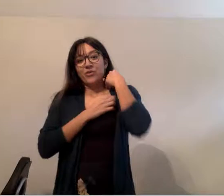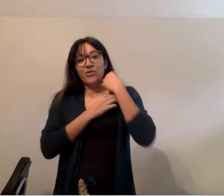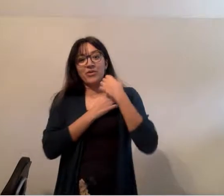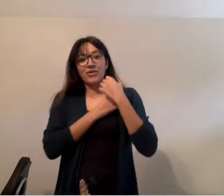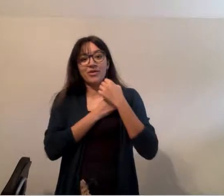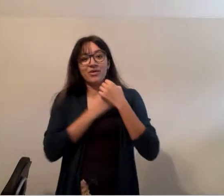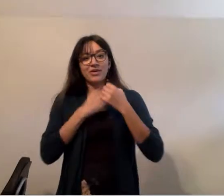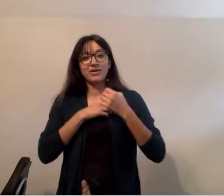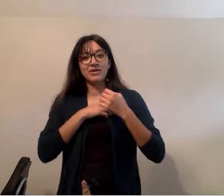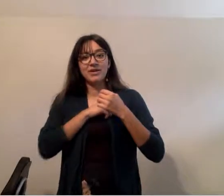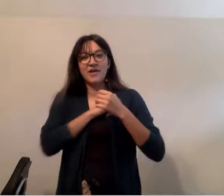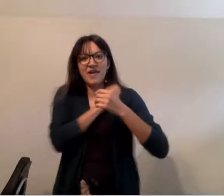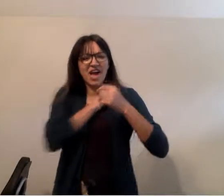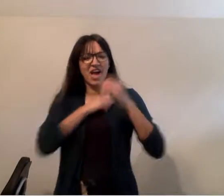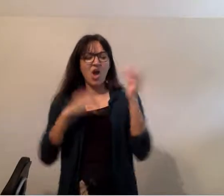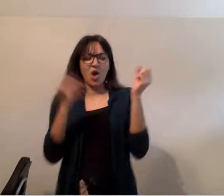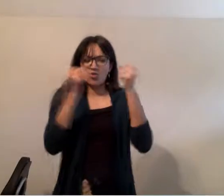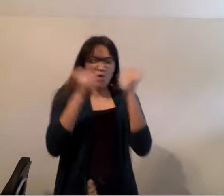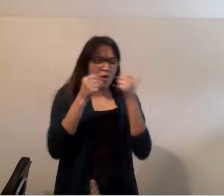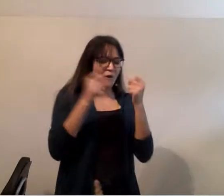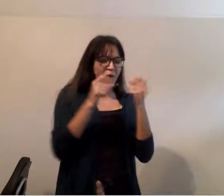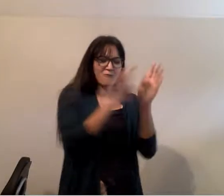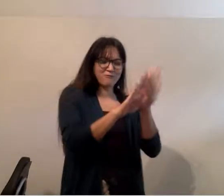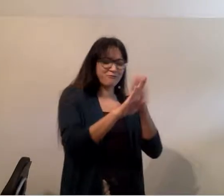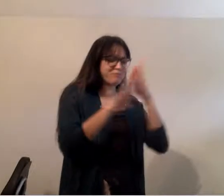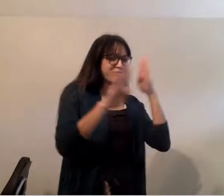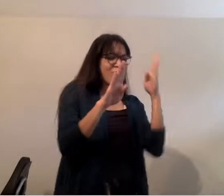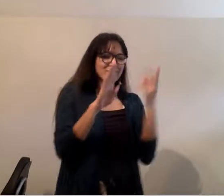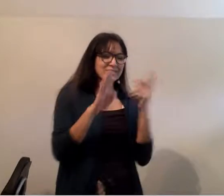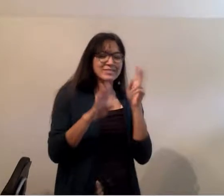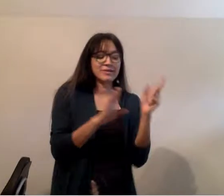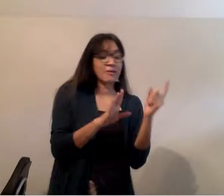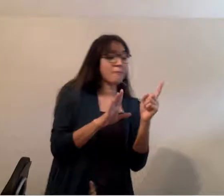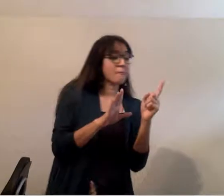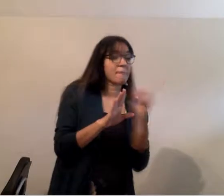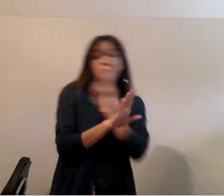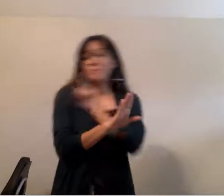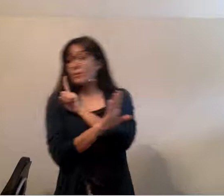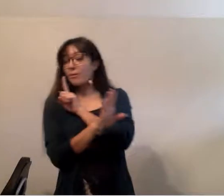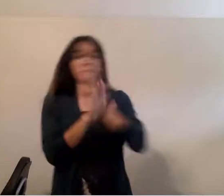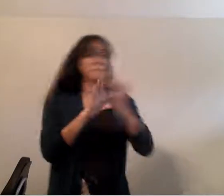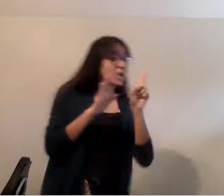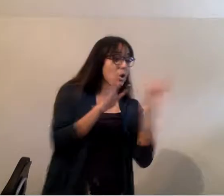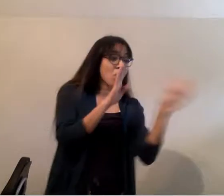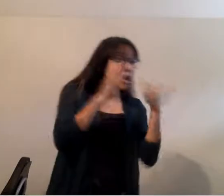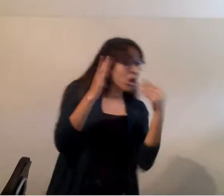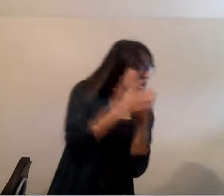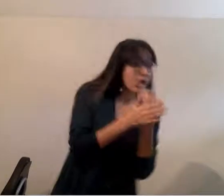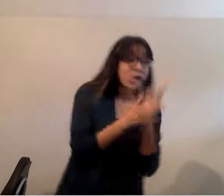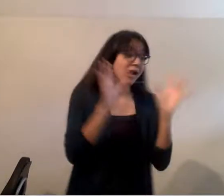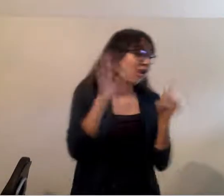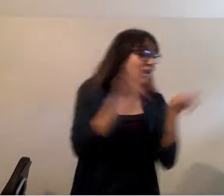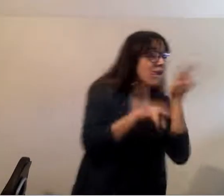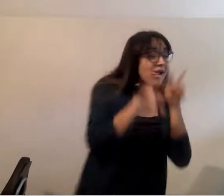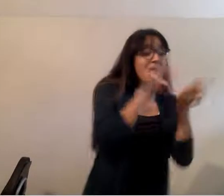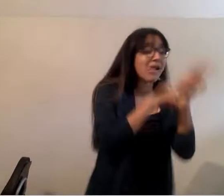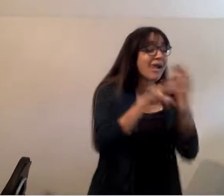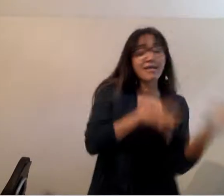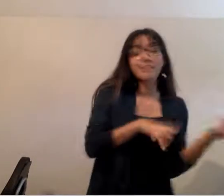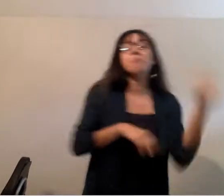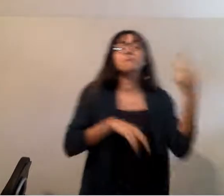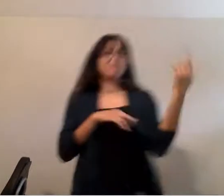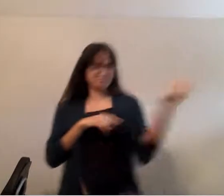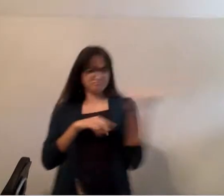Then we're going to go over to the fridge. We're going to see if there's anything new in there since 10 minutes ago. After that, we're going to go on a YouTube spiral